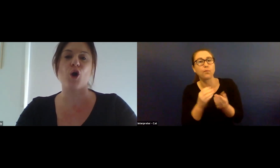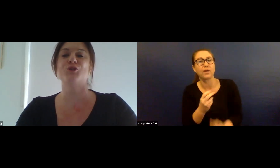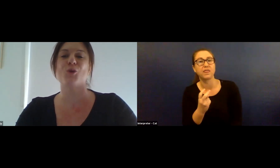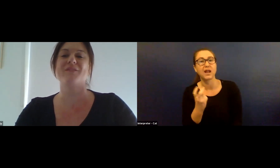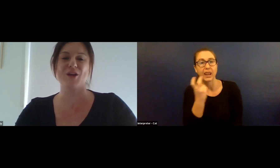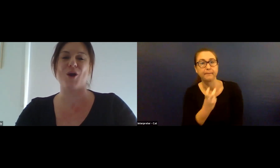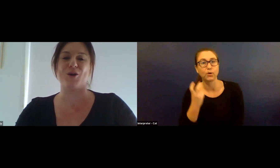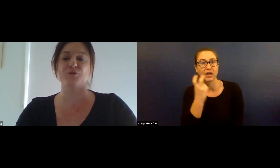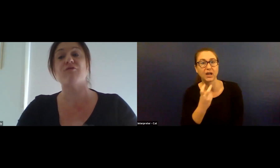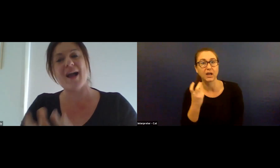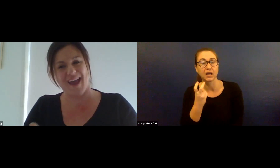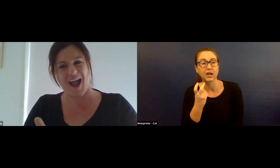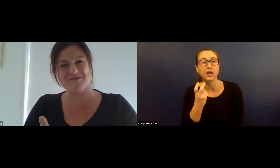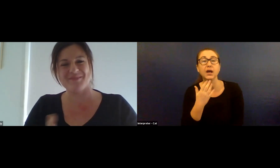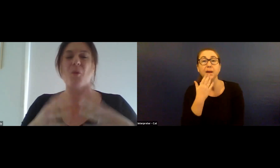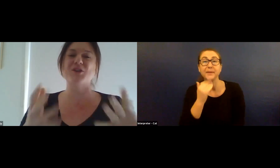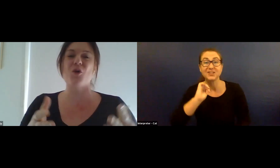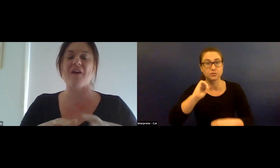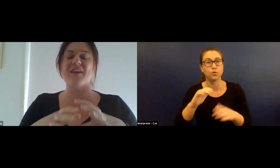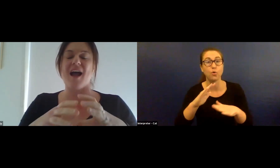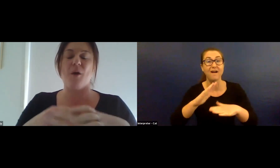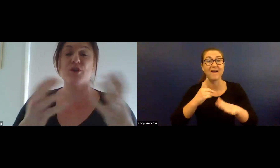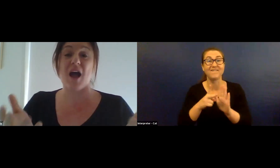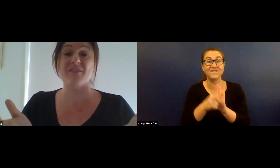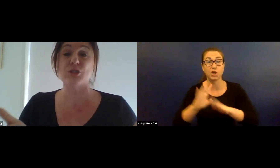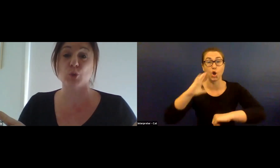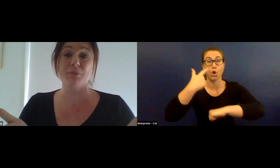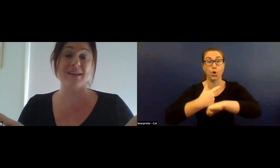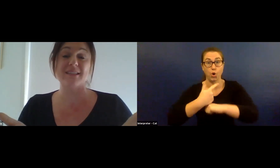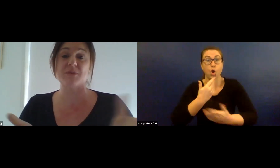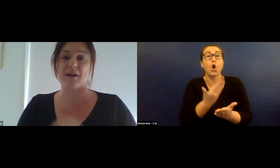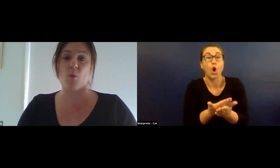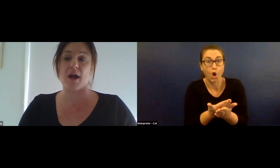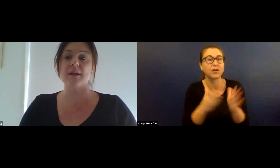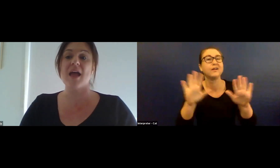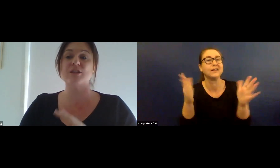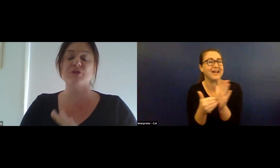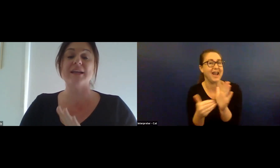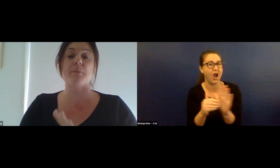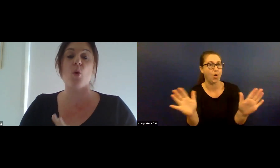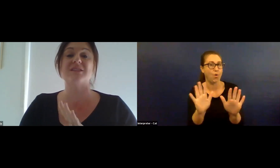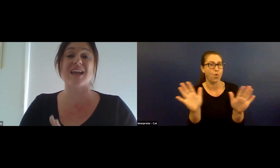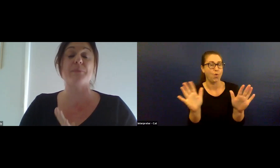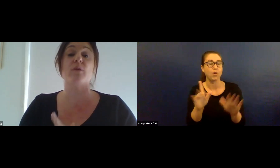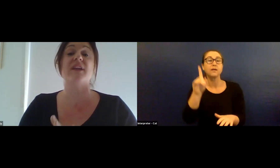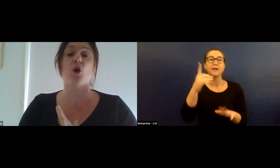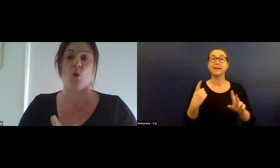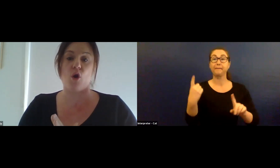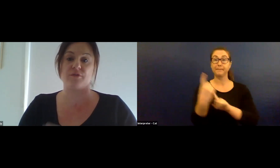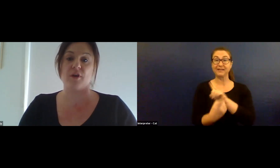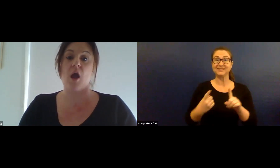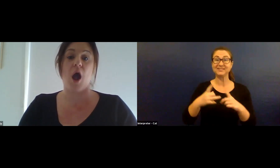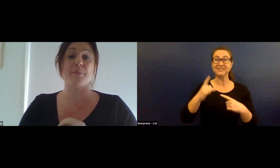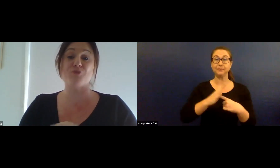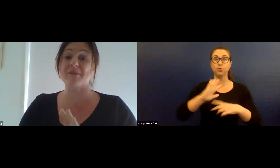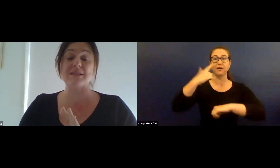Turn on your video, not right now, but when you're having a Zoom meeting with someone, it's really important to keep your video